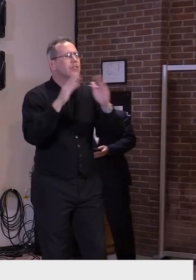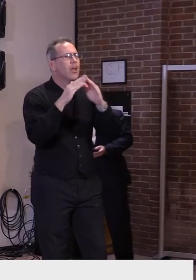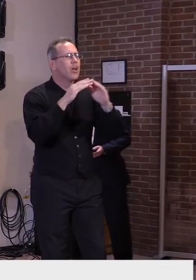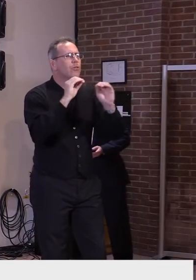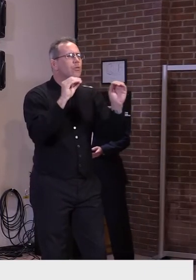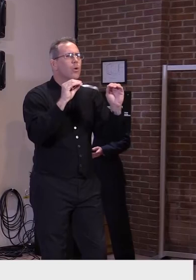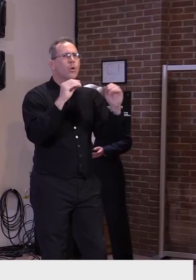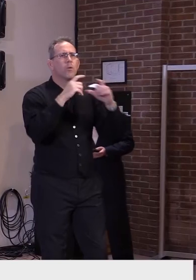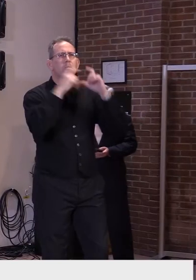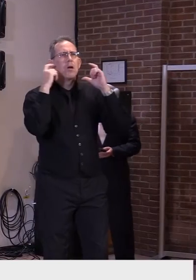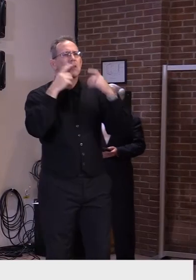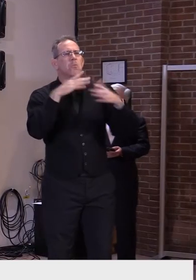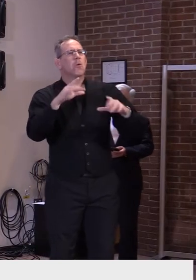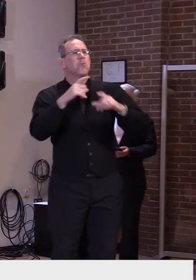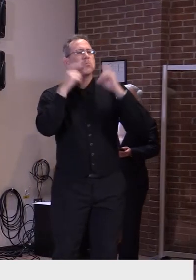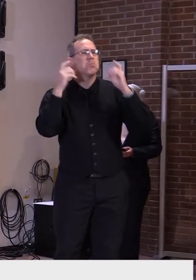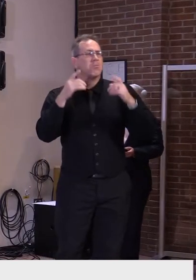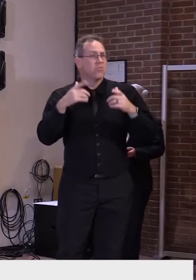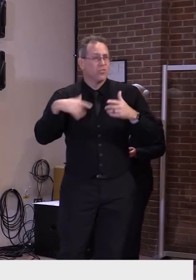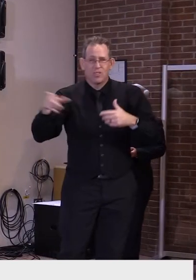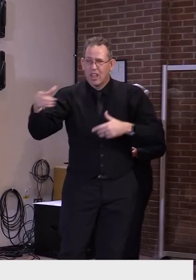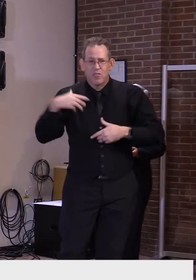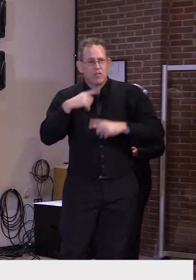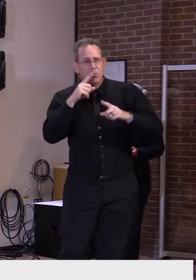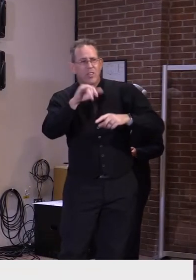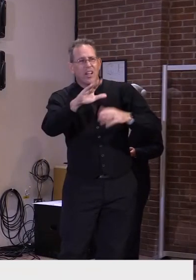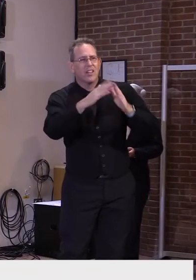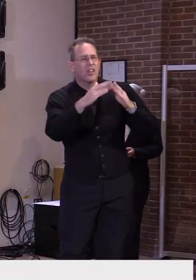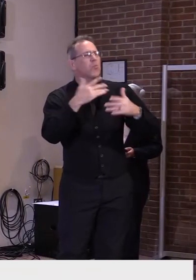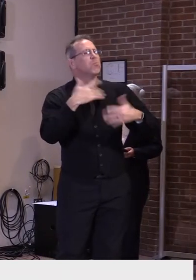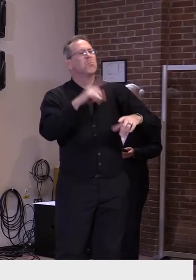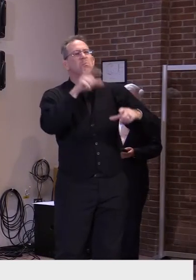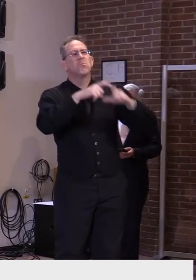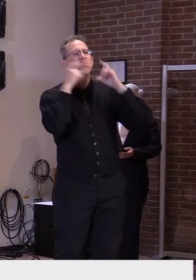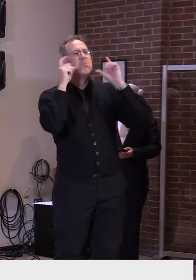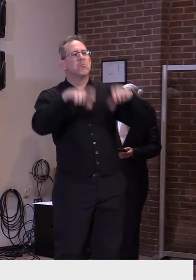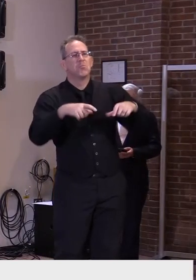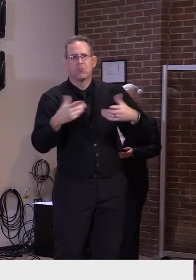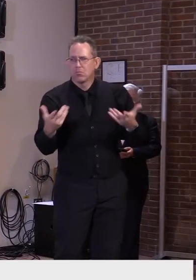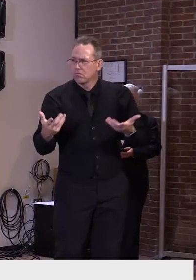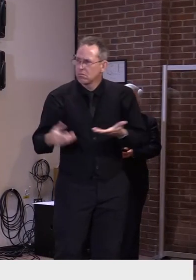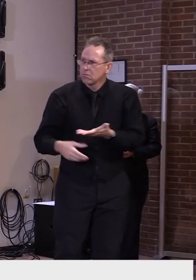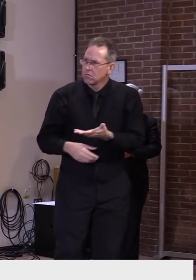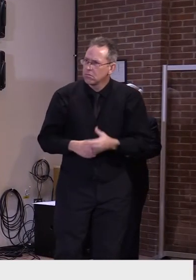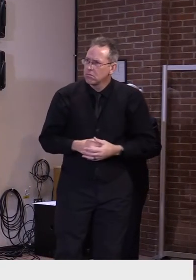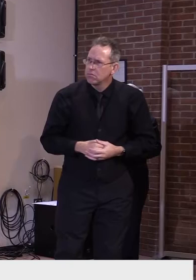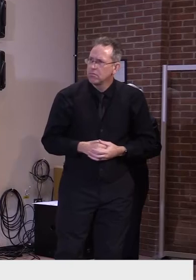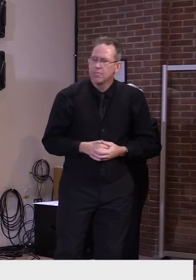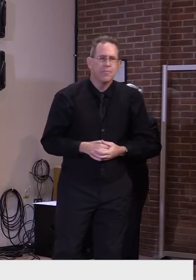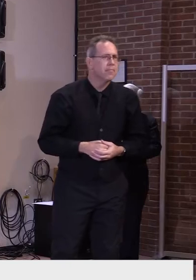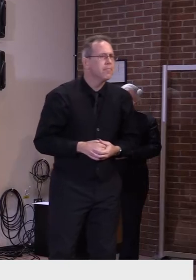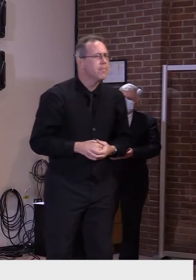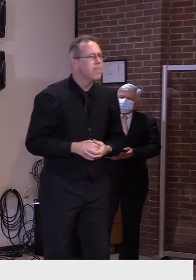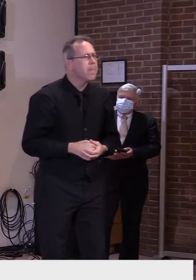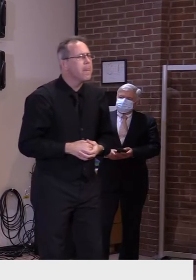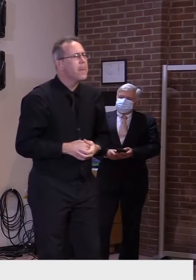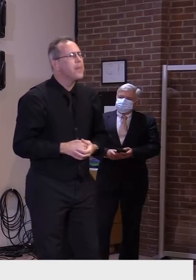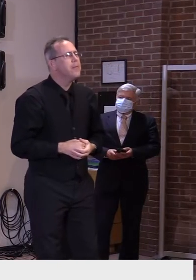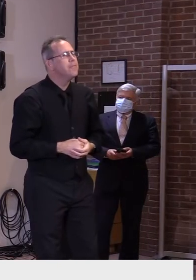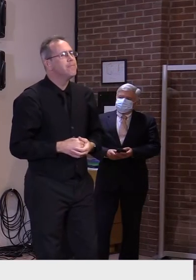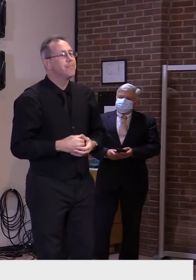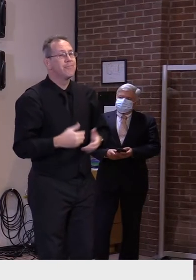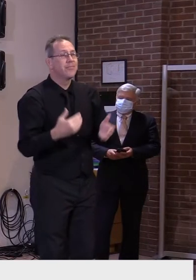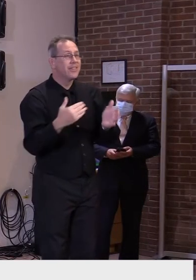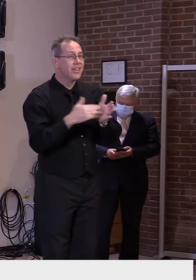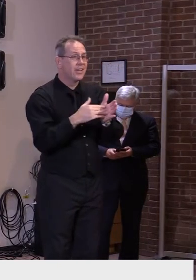any response to that, Governor? Well, again, the mask mandate isn't my idea. This